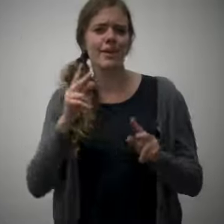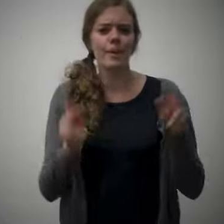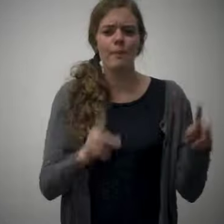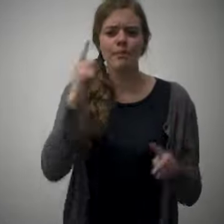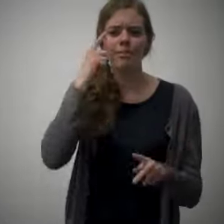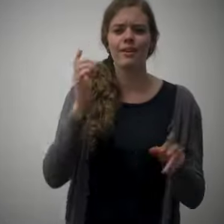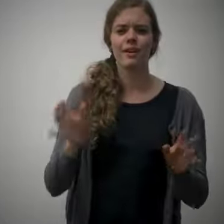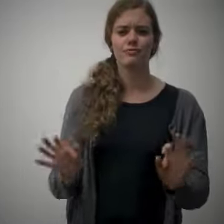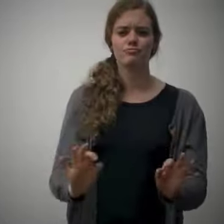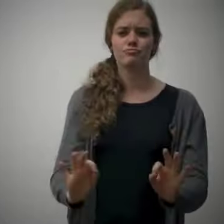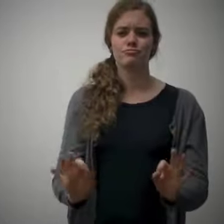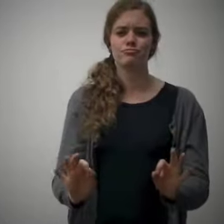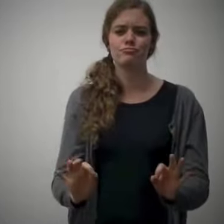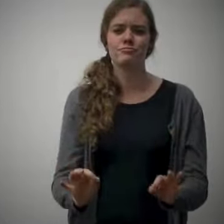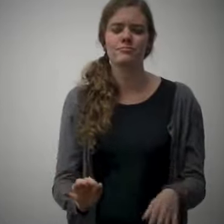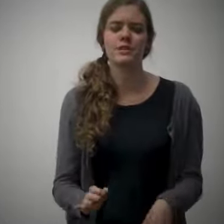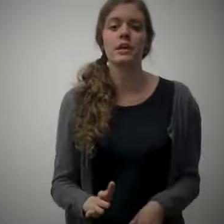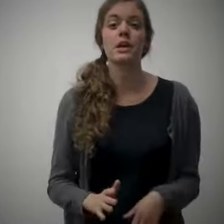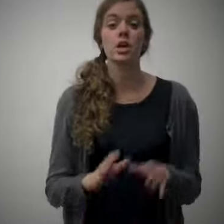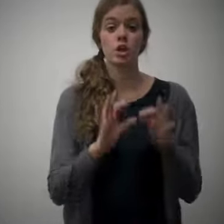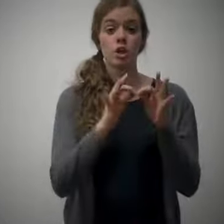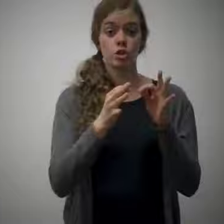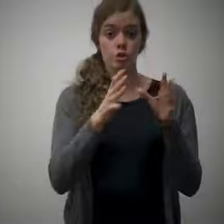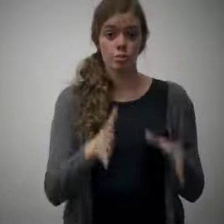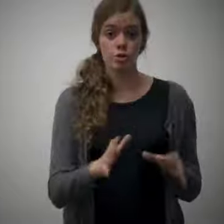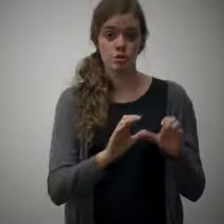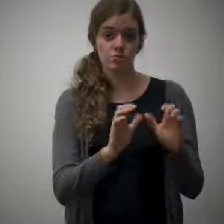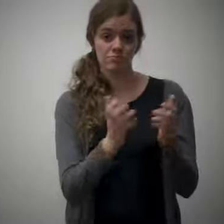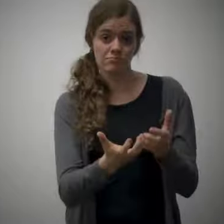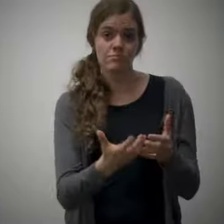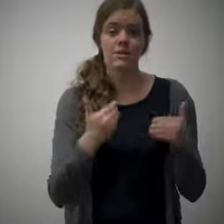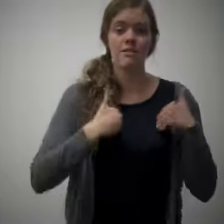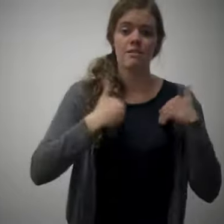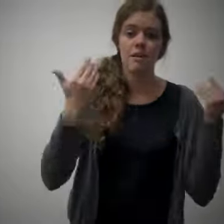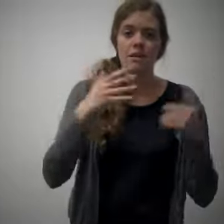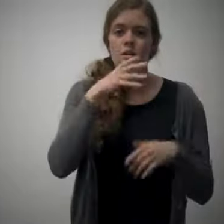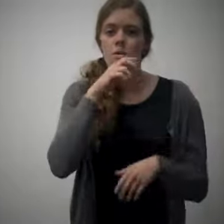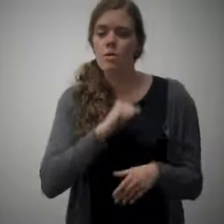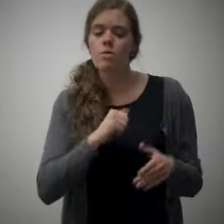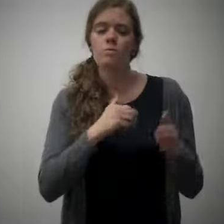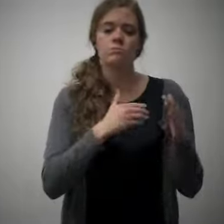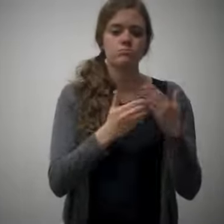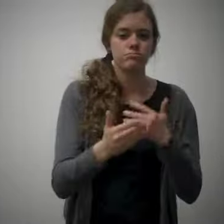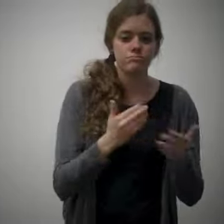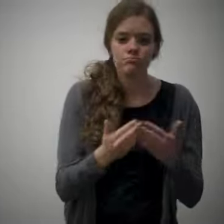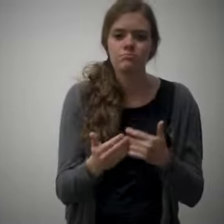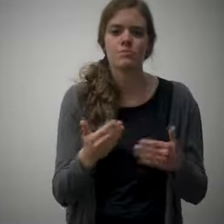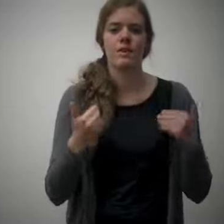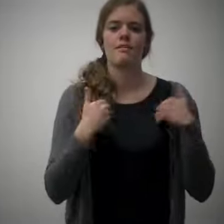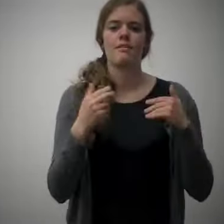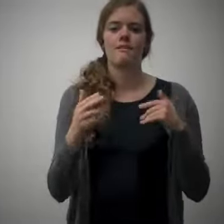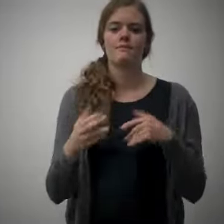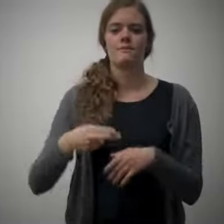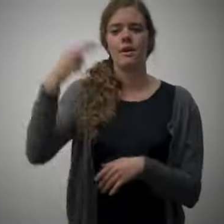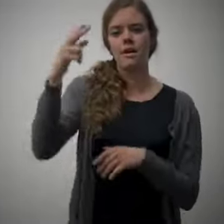RSI is one of the most misunderstood and underestimated injuries today. The inherent nature